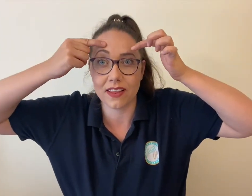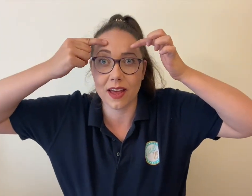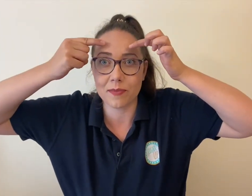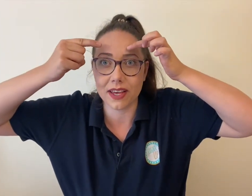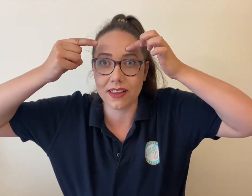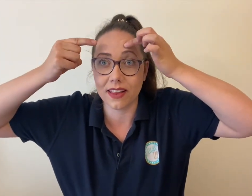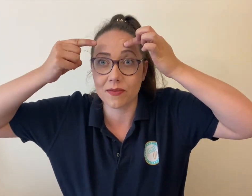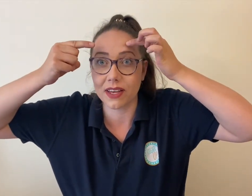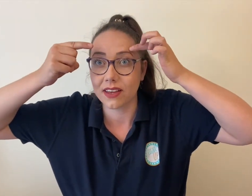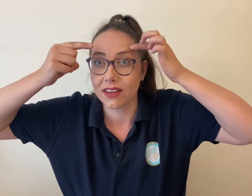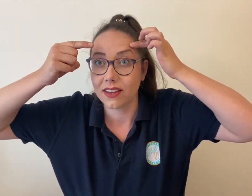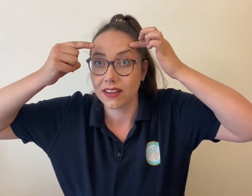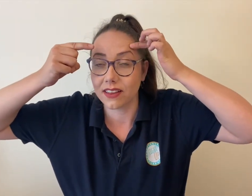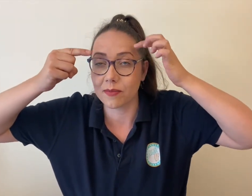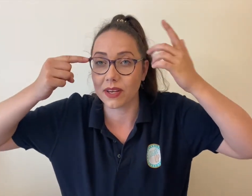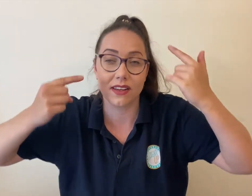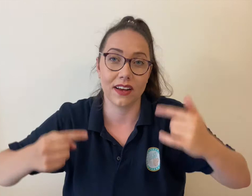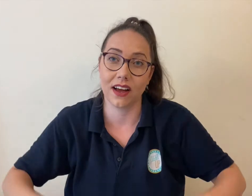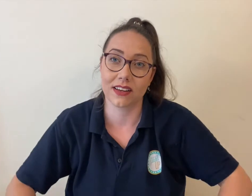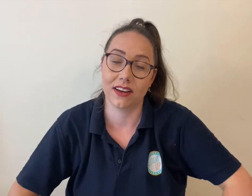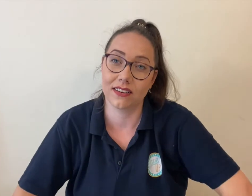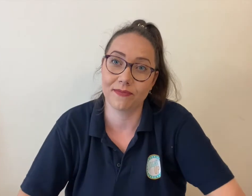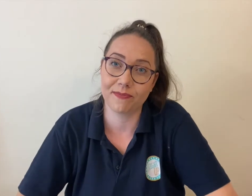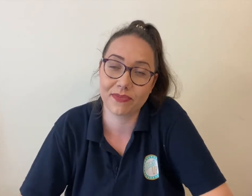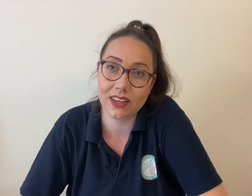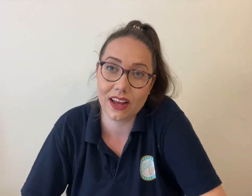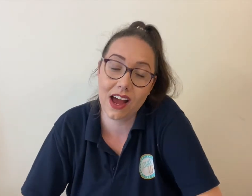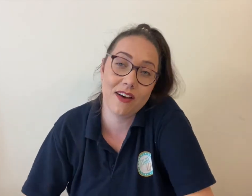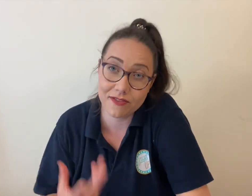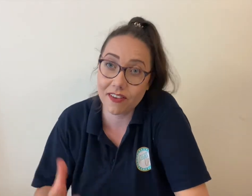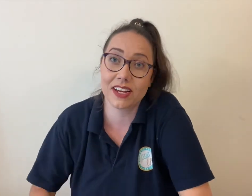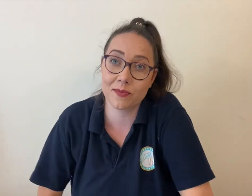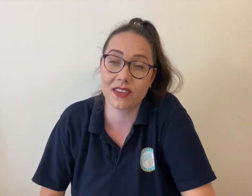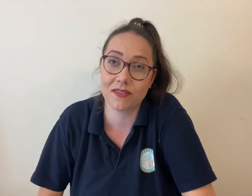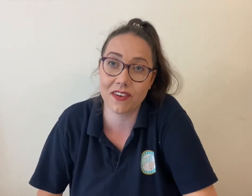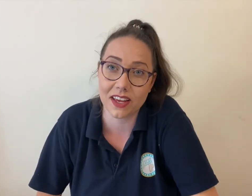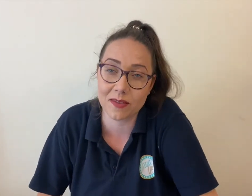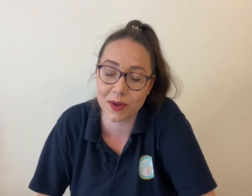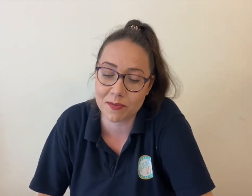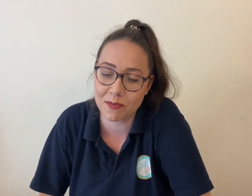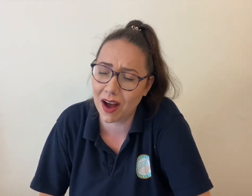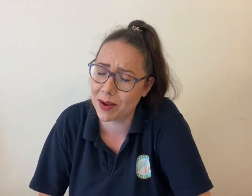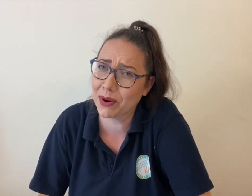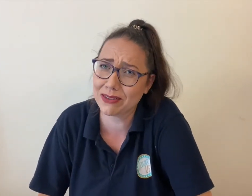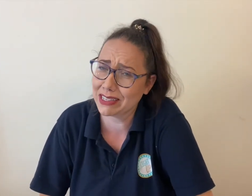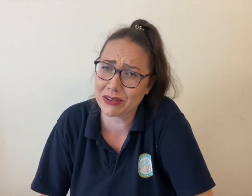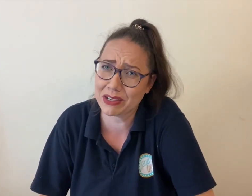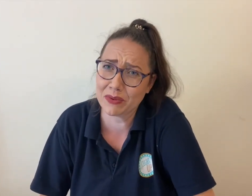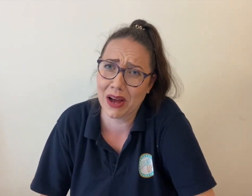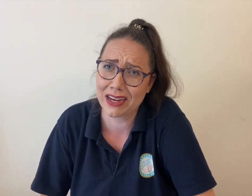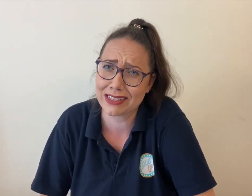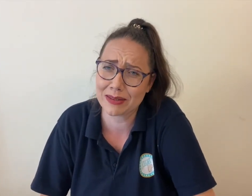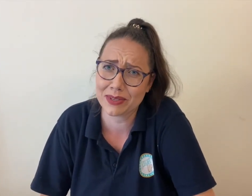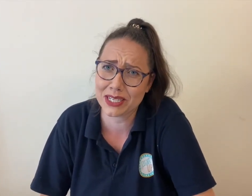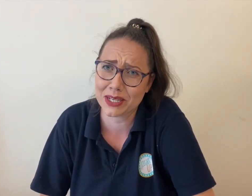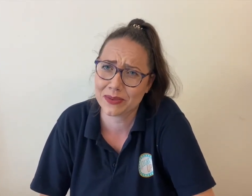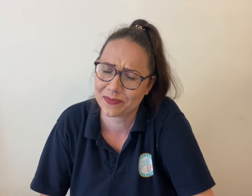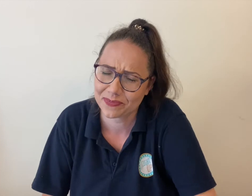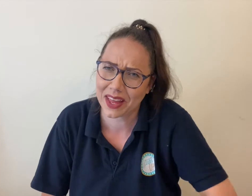that bit, then that bit, then that bit. I can't. I have a very expressive face, but my eyebrows don't do what I ask them to do.